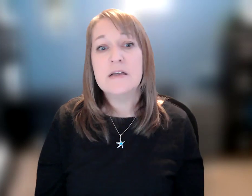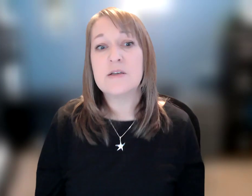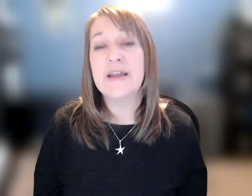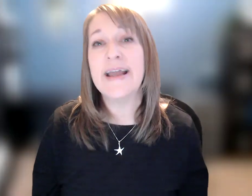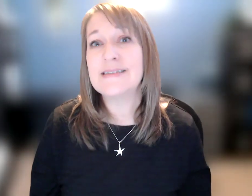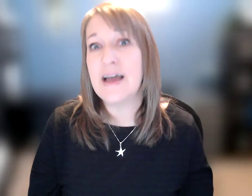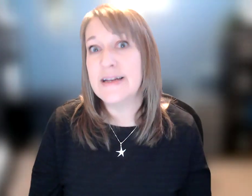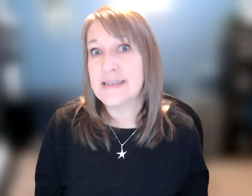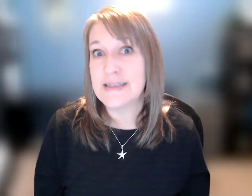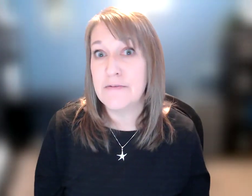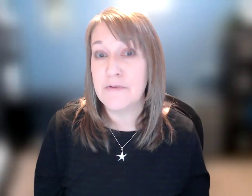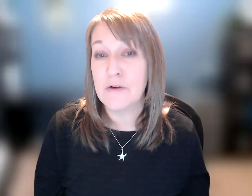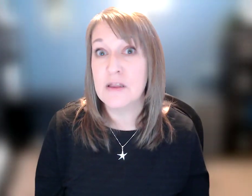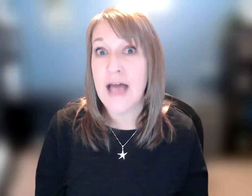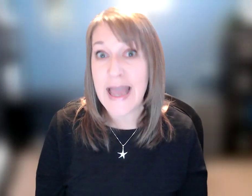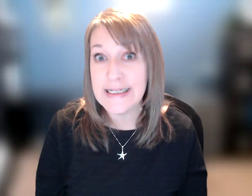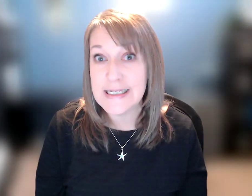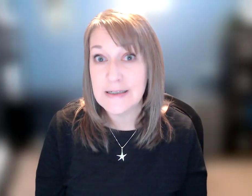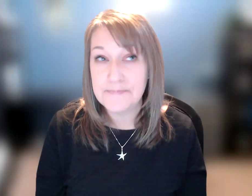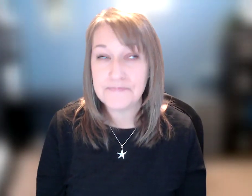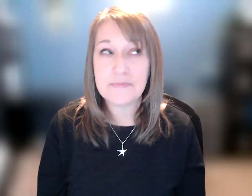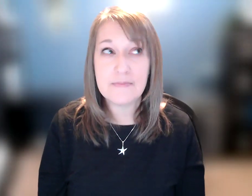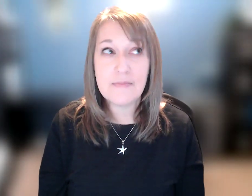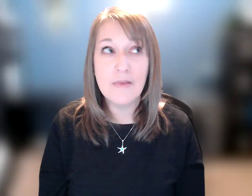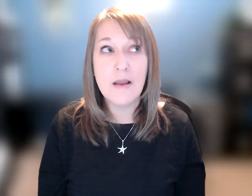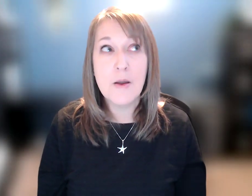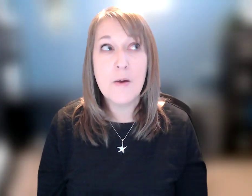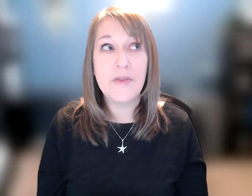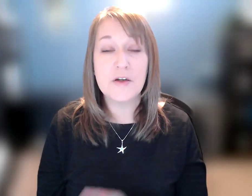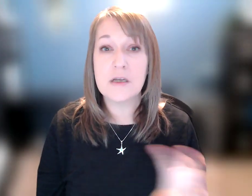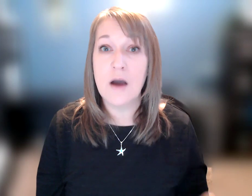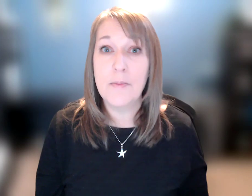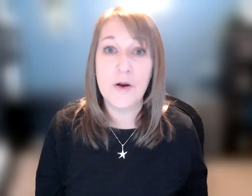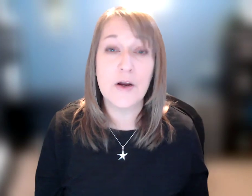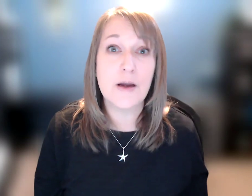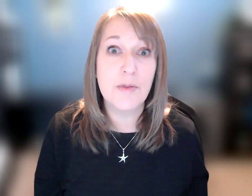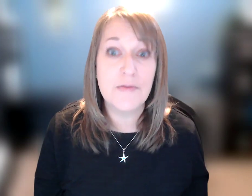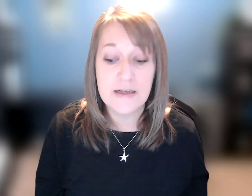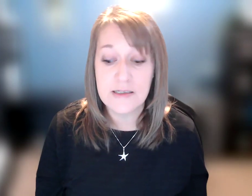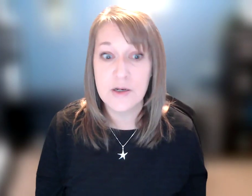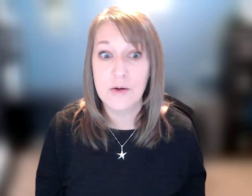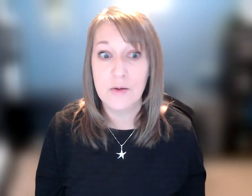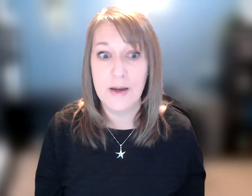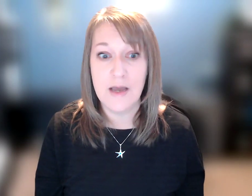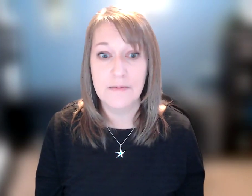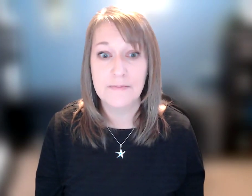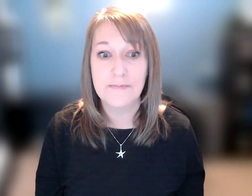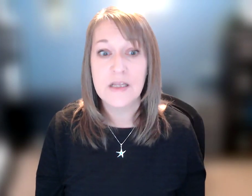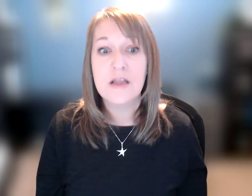So the next sign is the sign for light, but there are a couple of things to know about that.